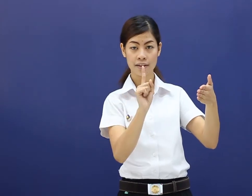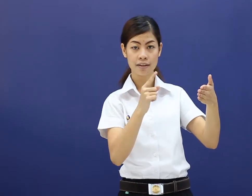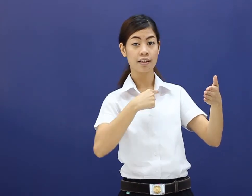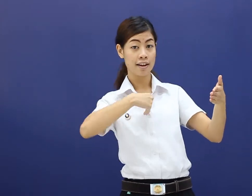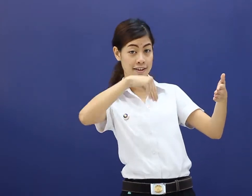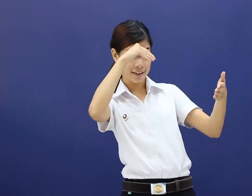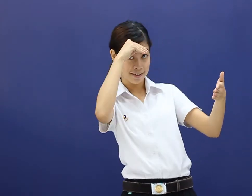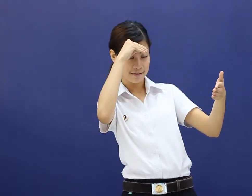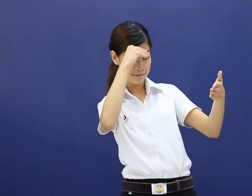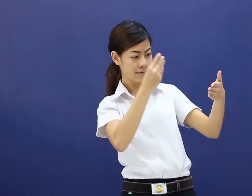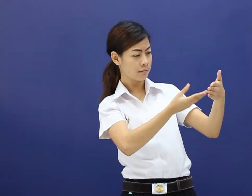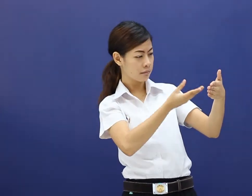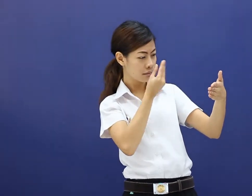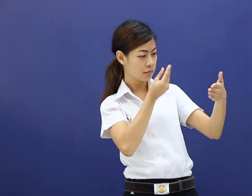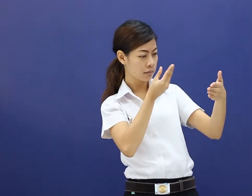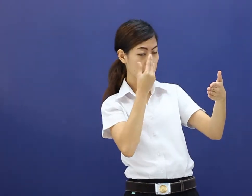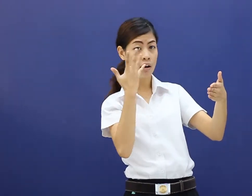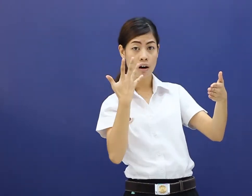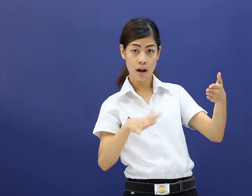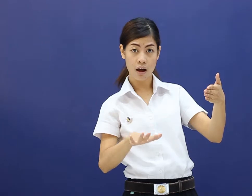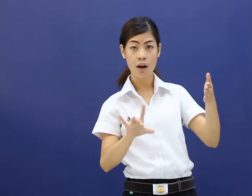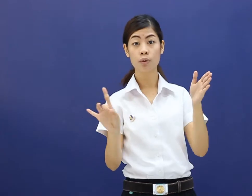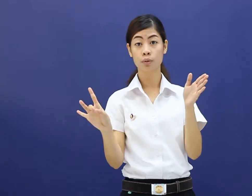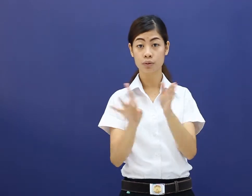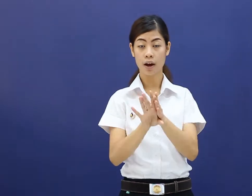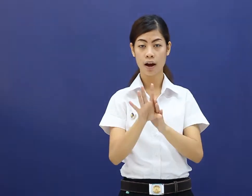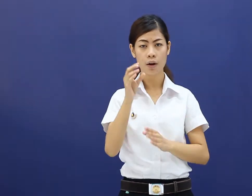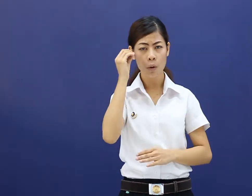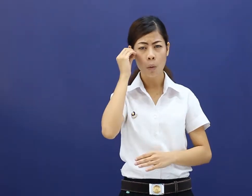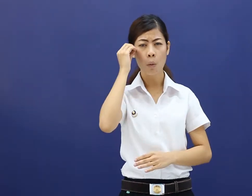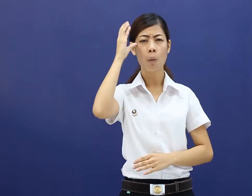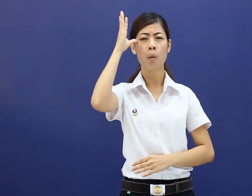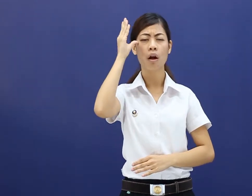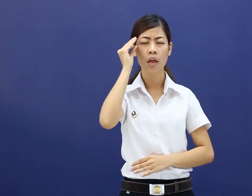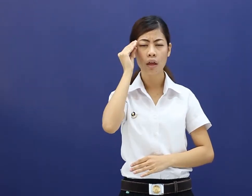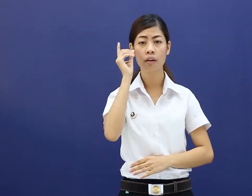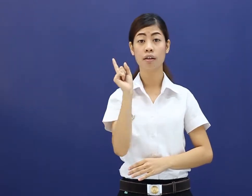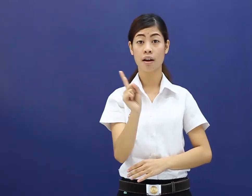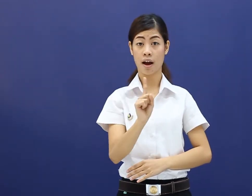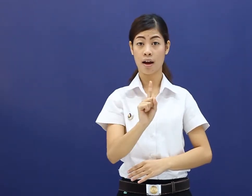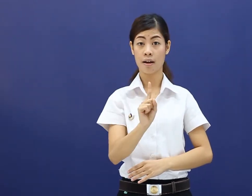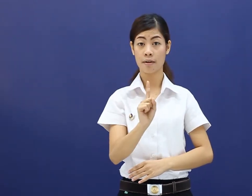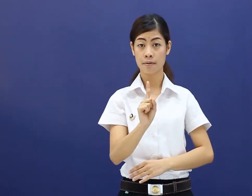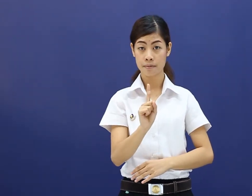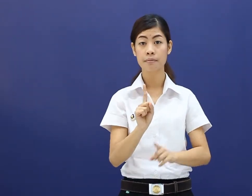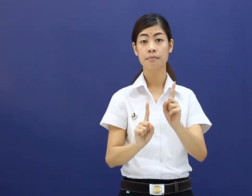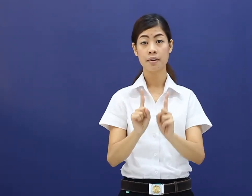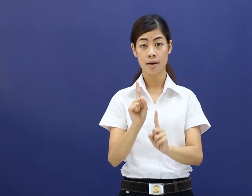the students understand the content better after learning the lesson.